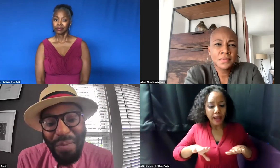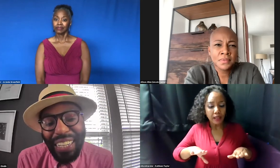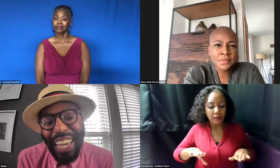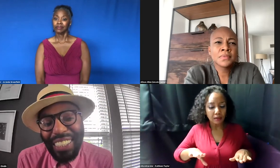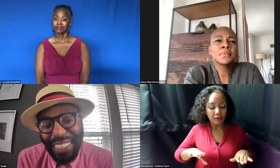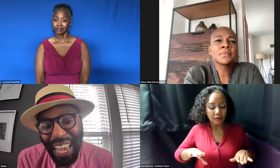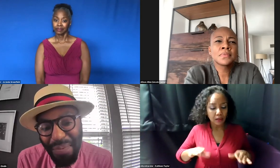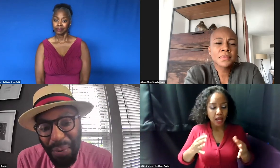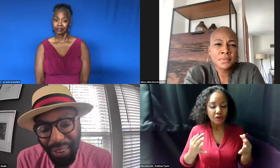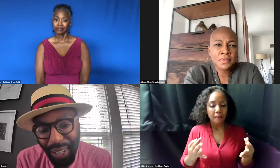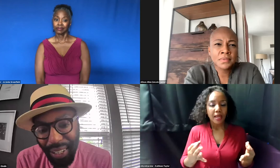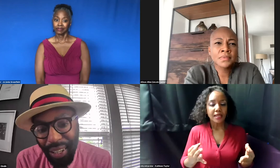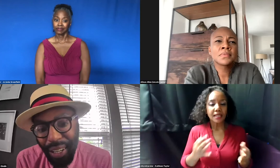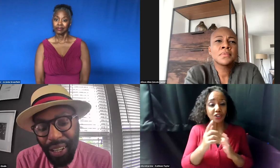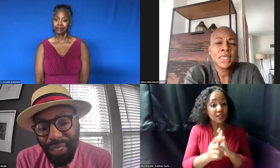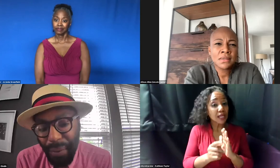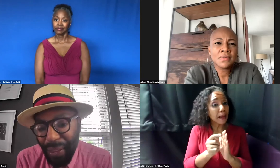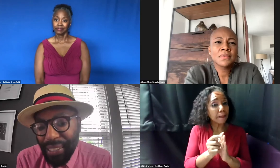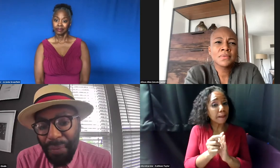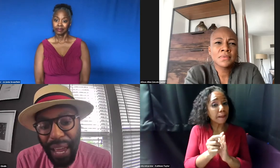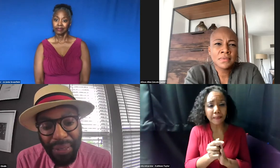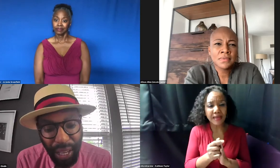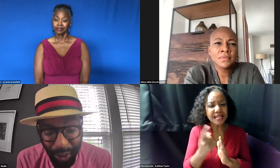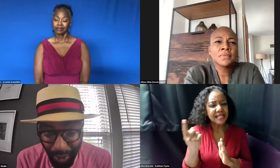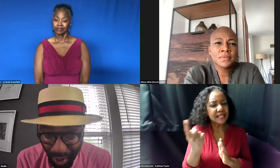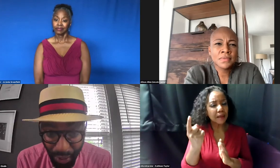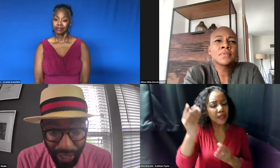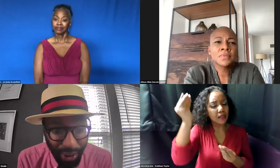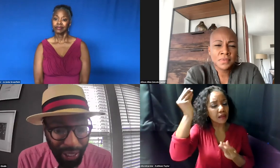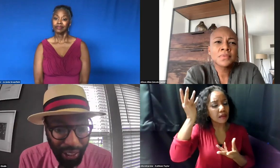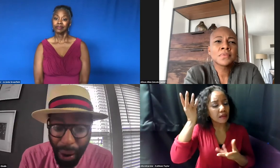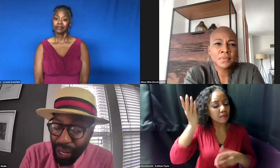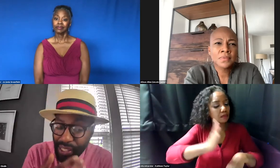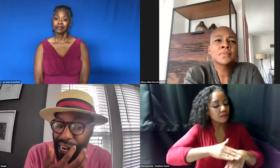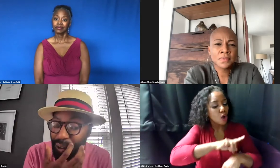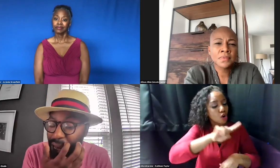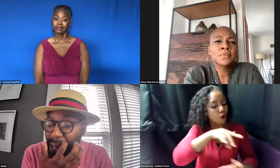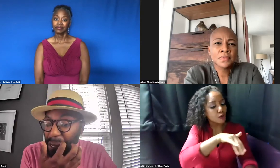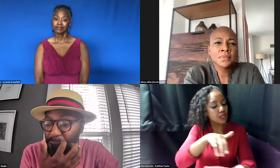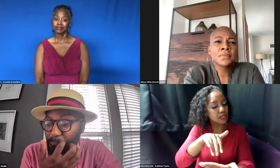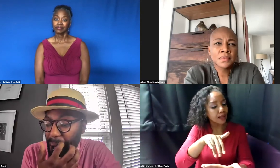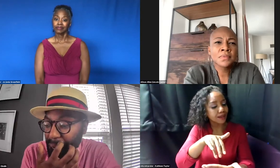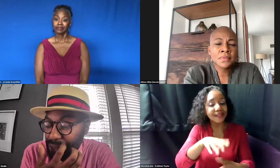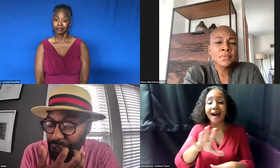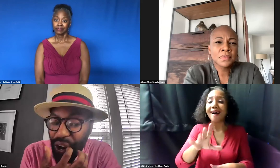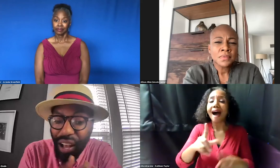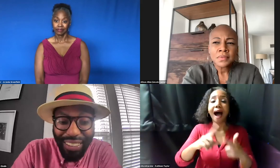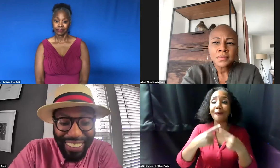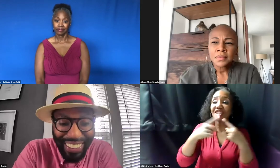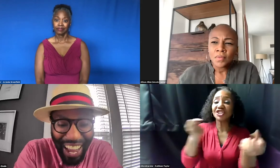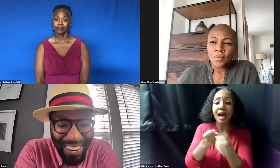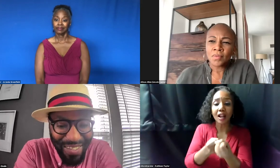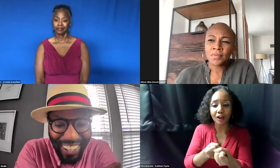in your meditation time and period, yes. Something sometimes tells you to go get that credential. I want to give a shout out to